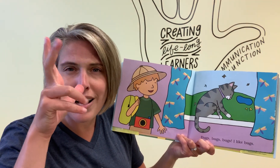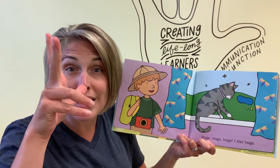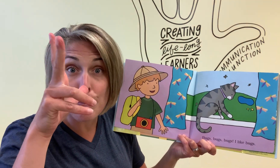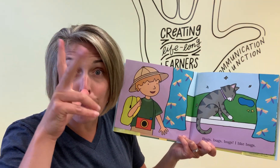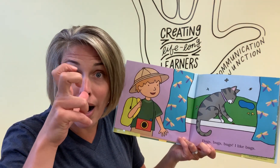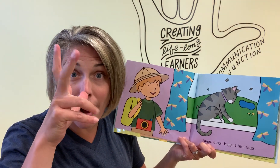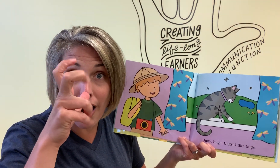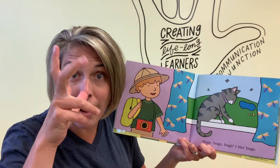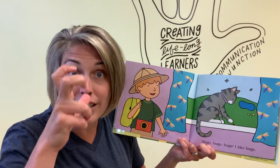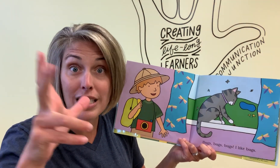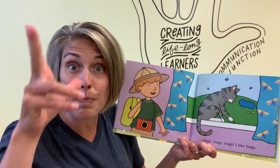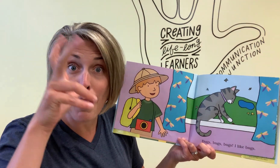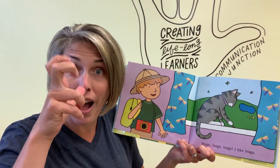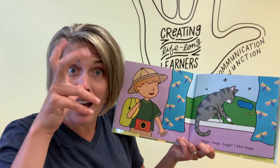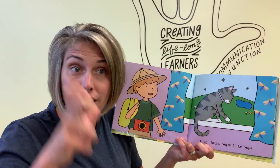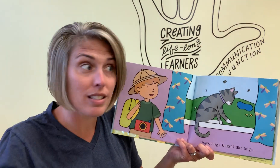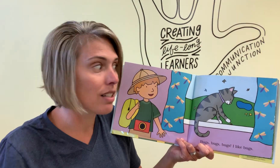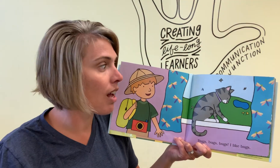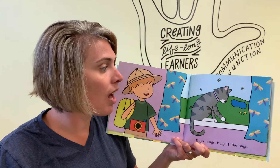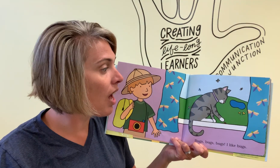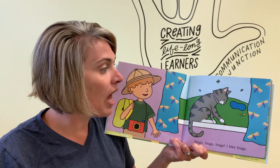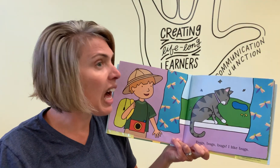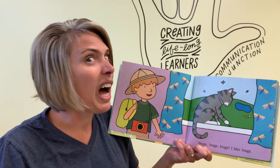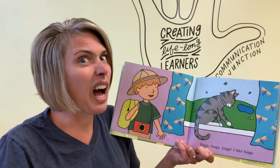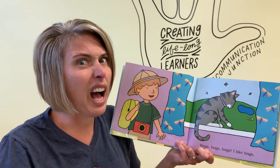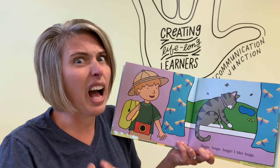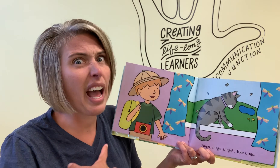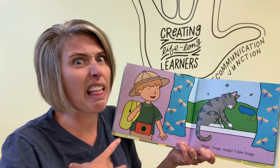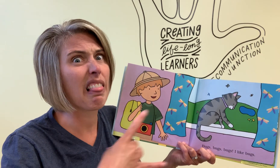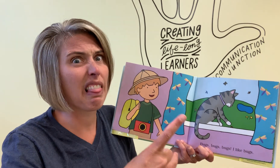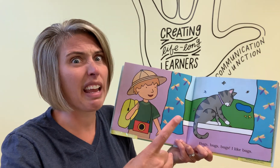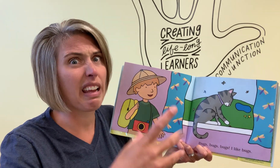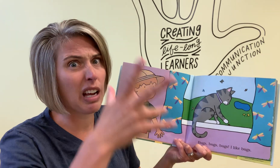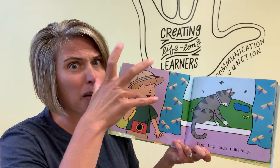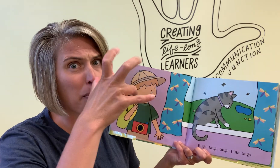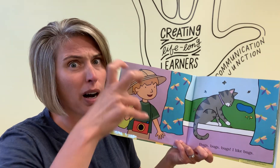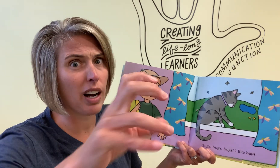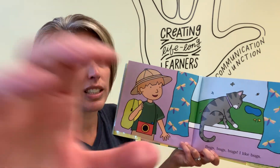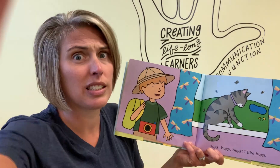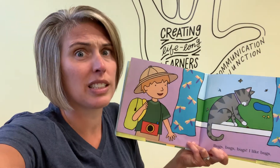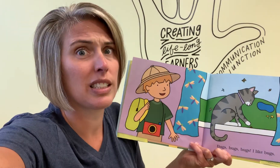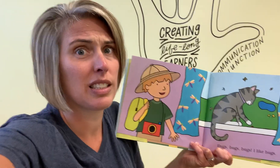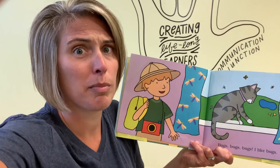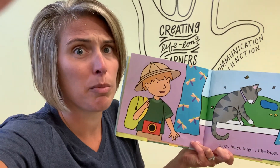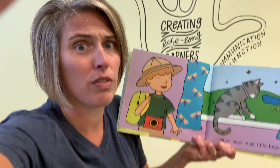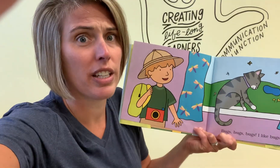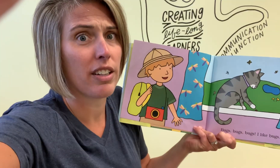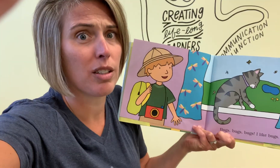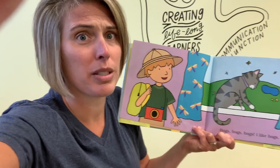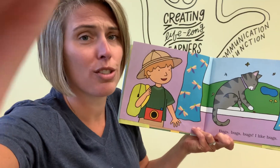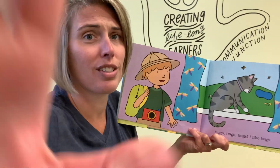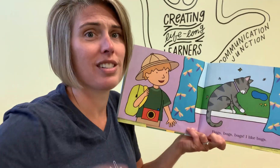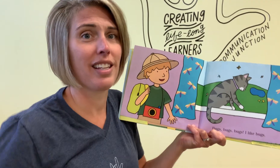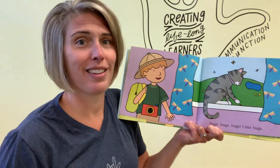Bugs, bugs, bugs. I like bugs. Let me move you down a little bit so you can see. There we